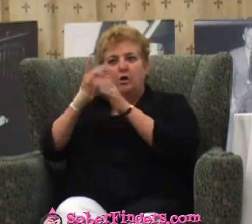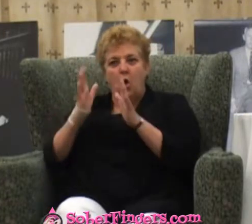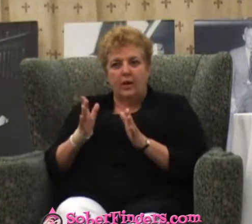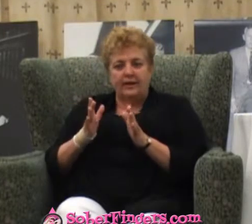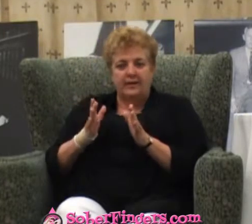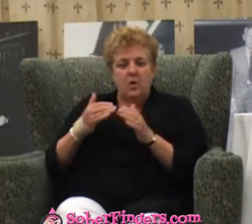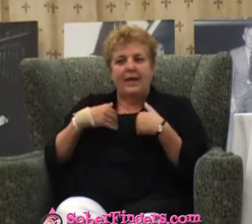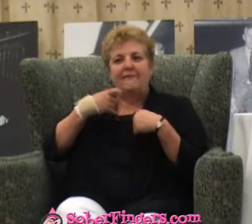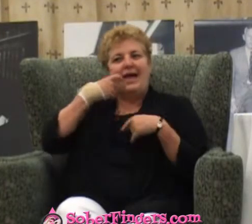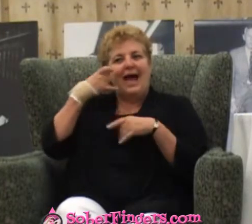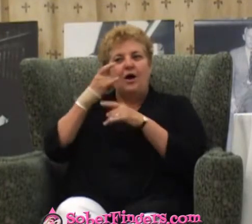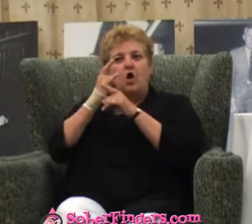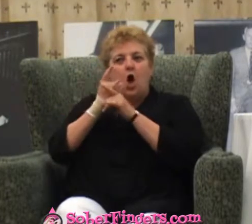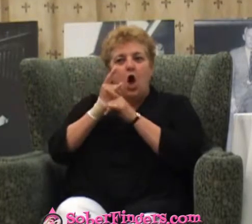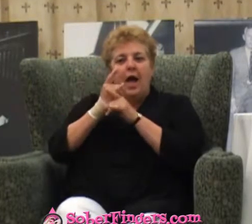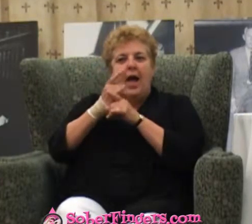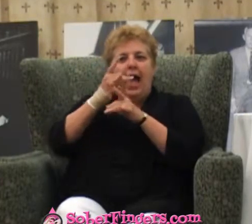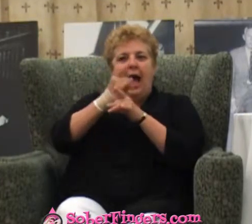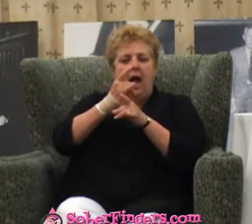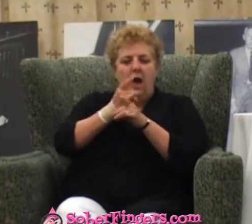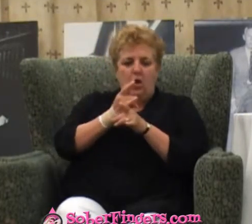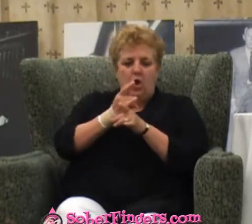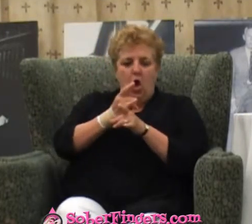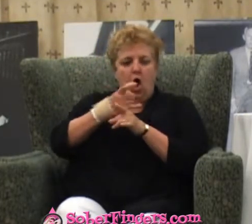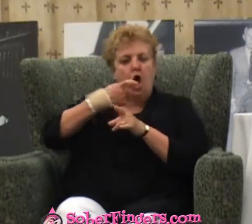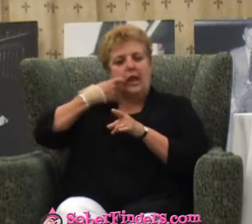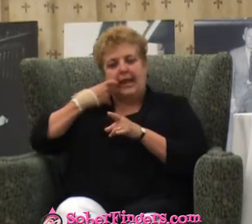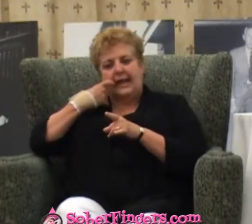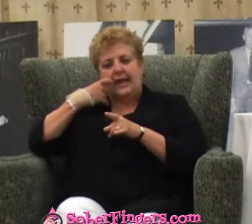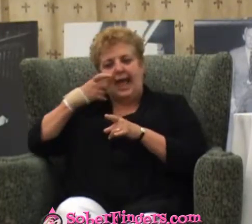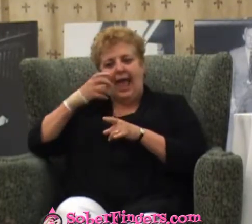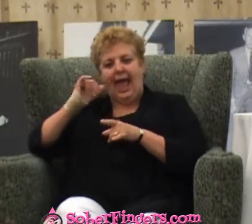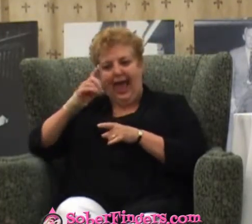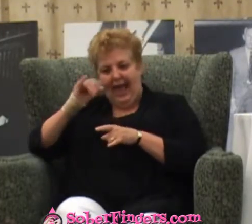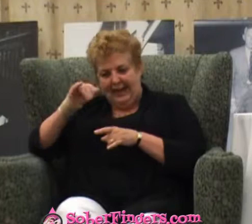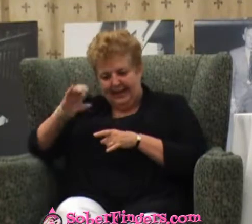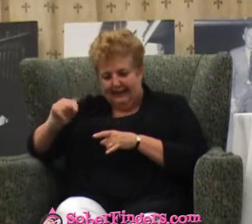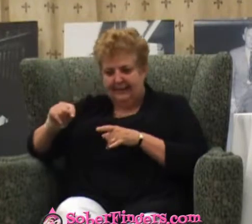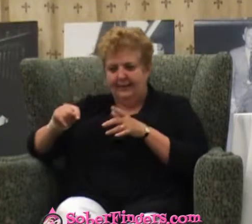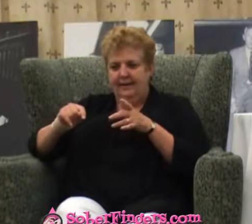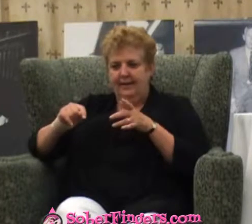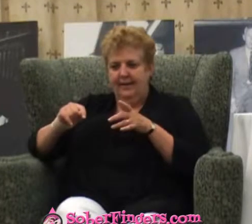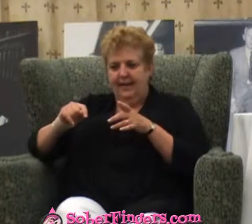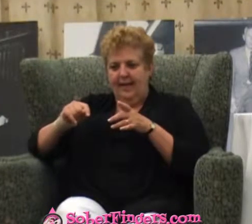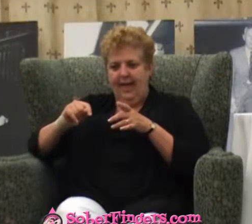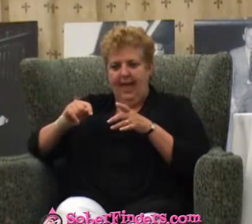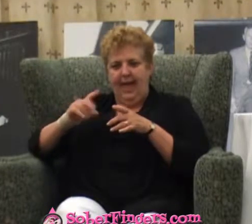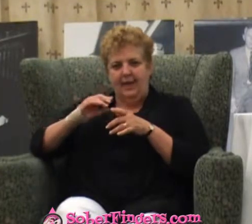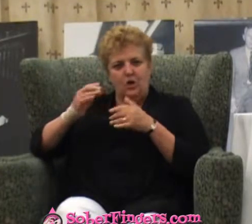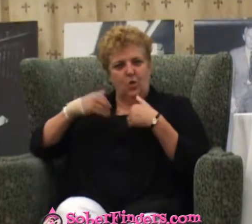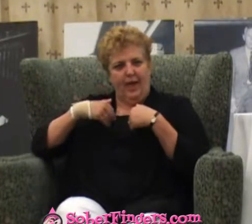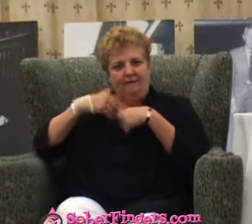then you got addict alcoholics. They're somehow different, right? Of course, you got the dope fiends in the back. They're worse than all of us.